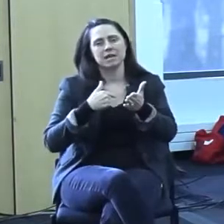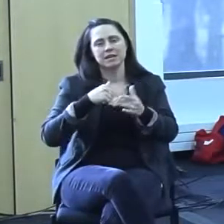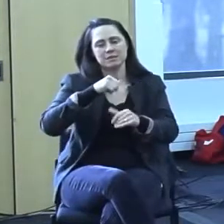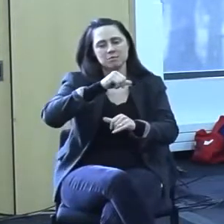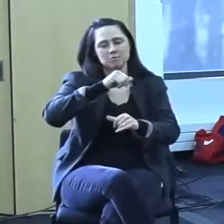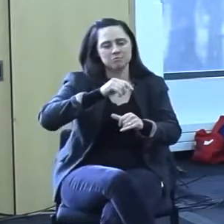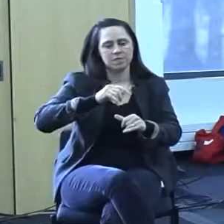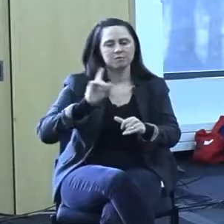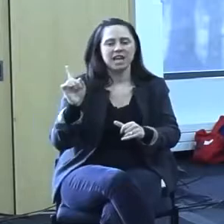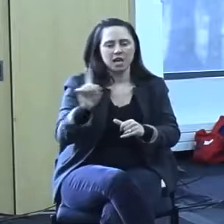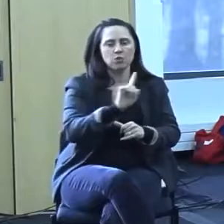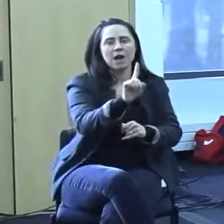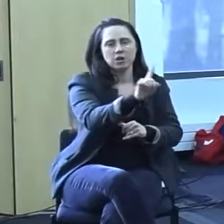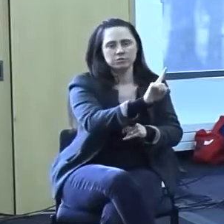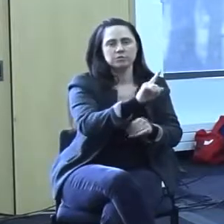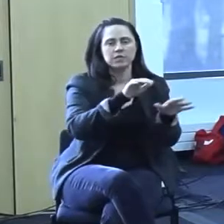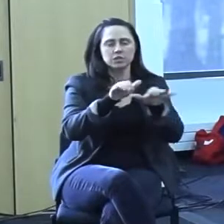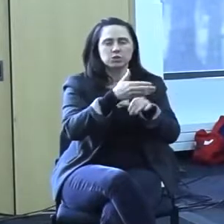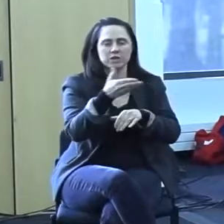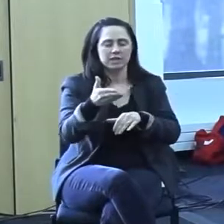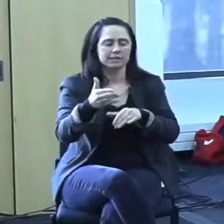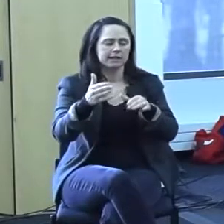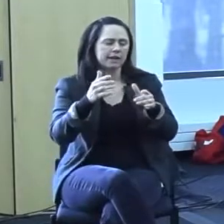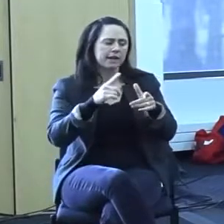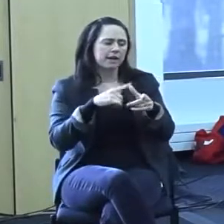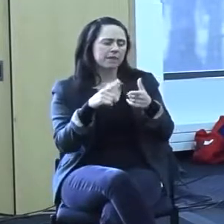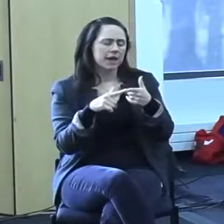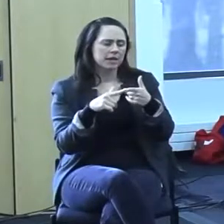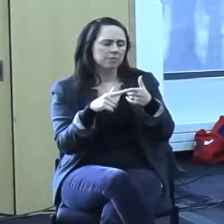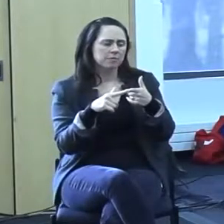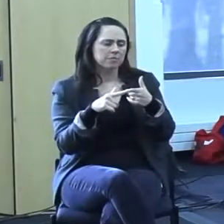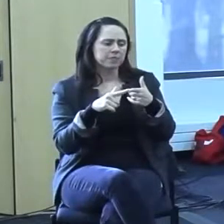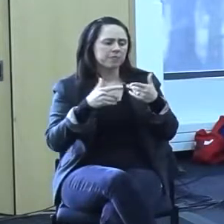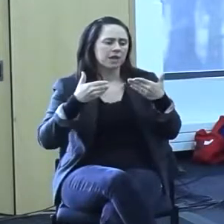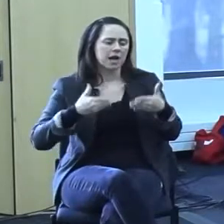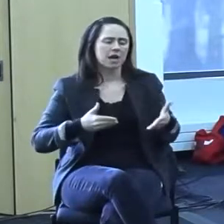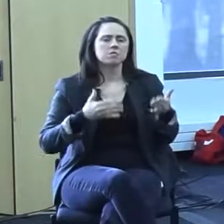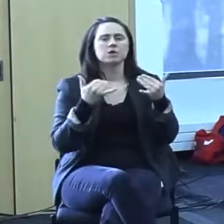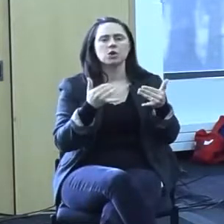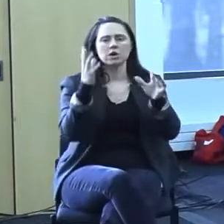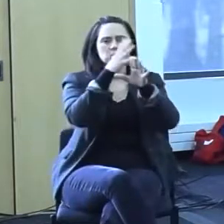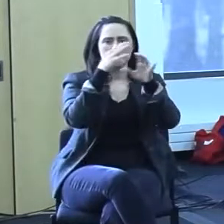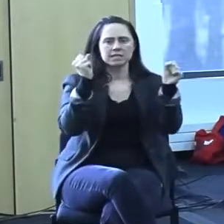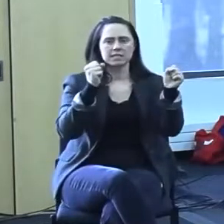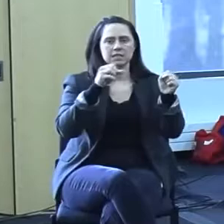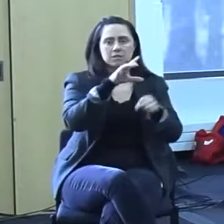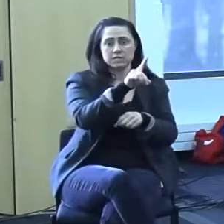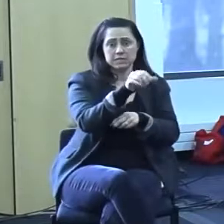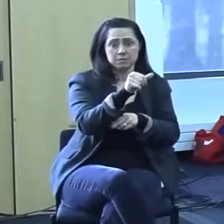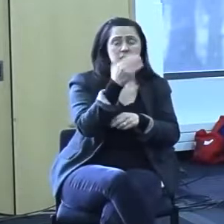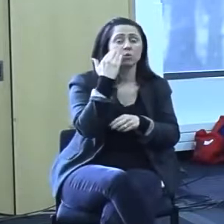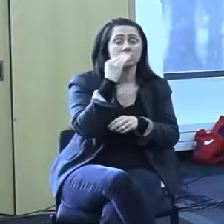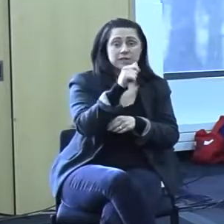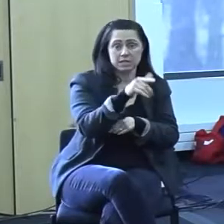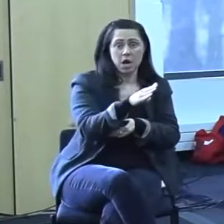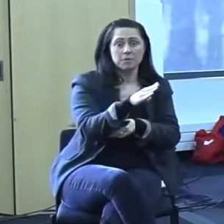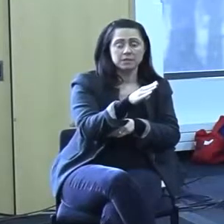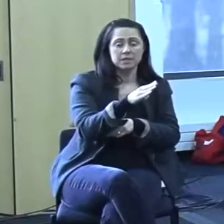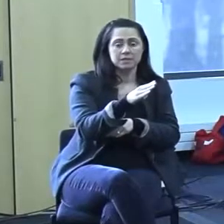around and do things. And then I'm the current president of Disability Awareness